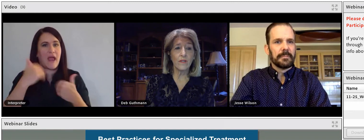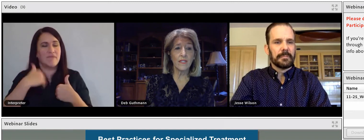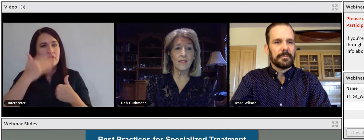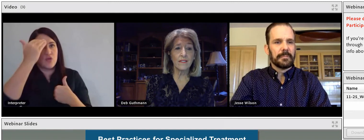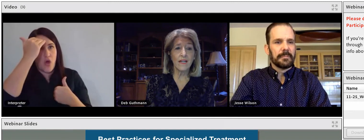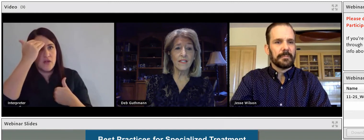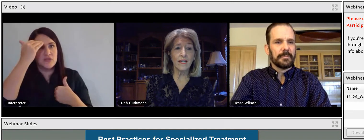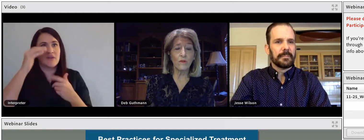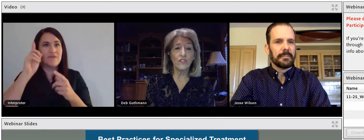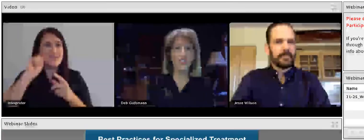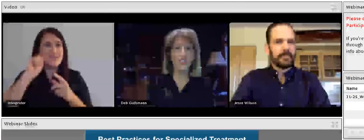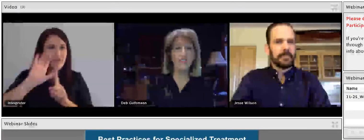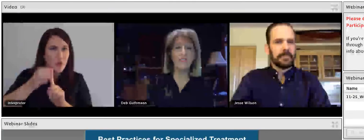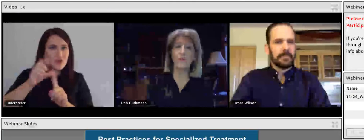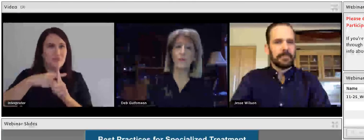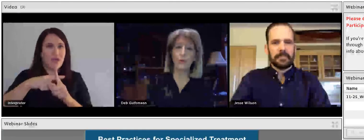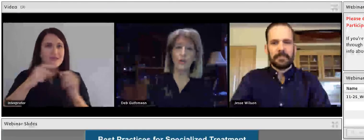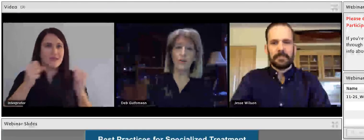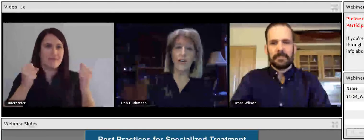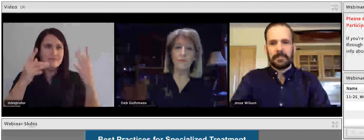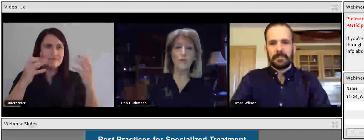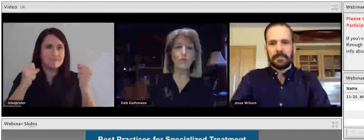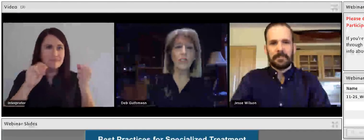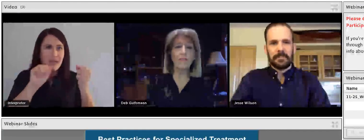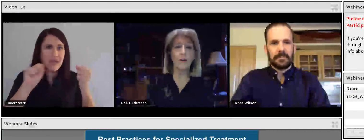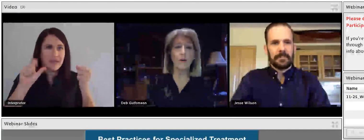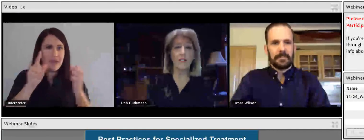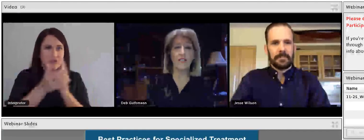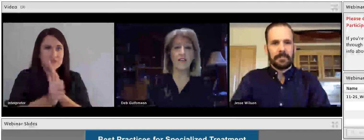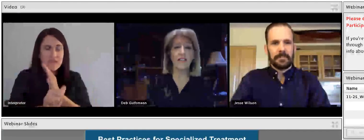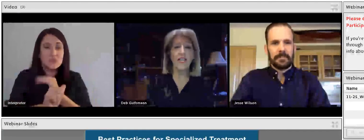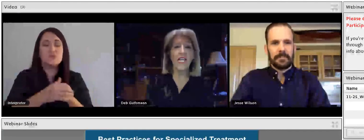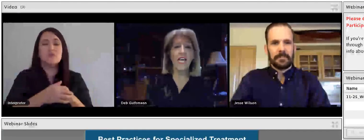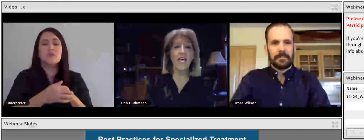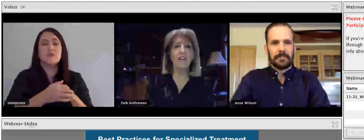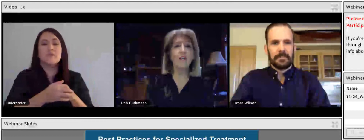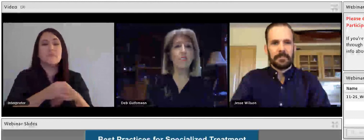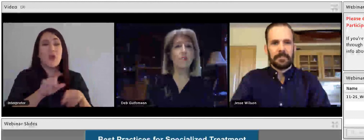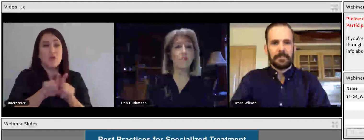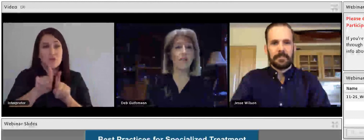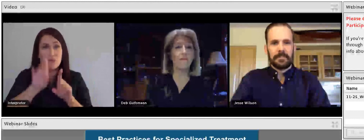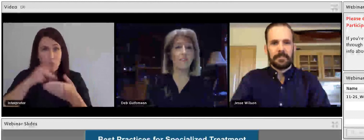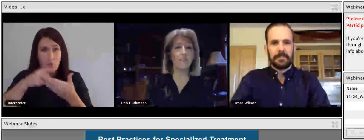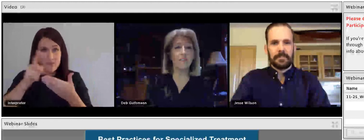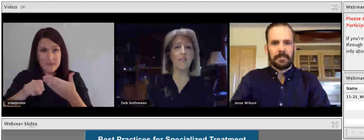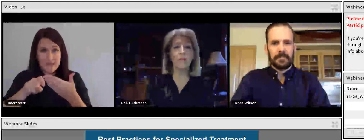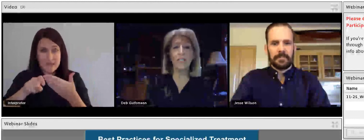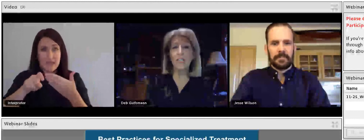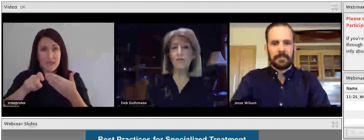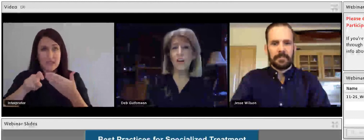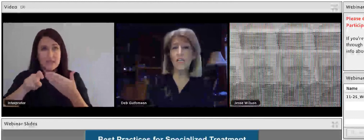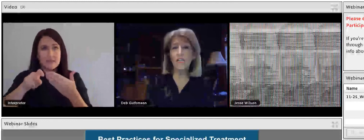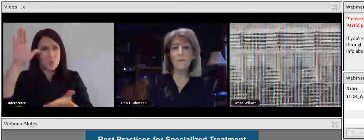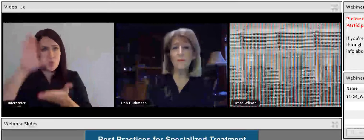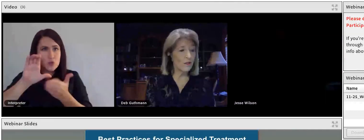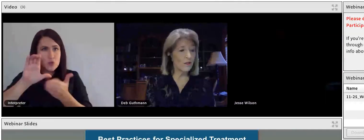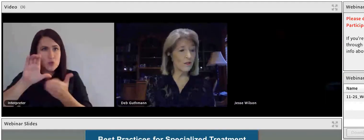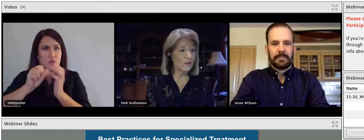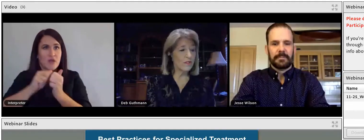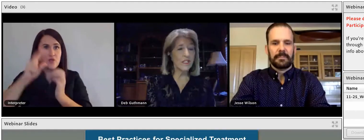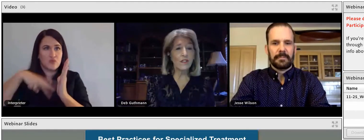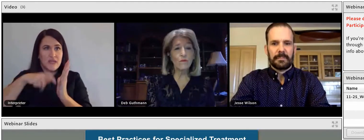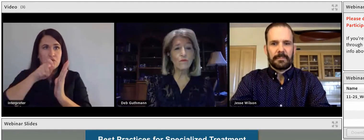and that they're fluent in sign language, and that those programs really focus on having a reduced emphasis on reading and